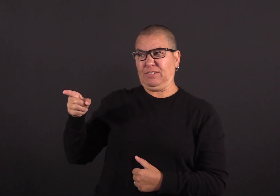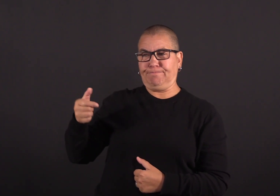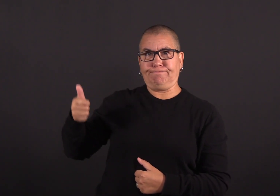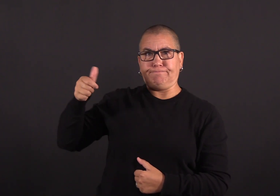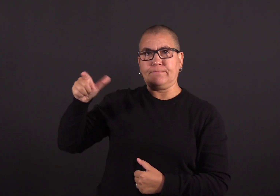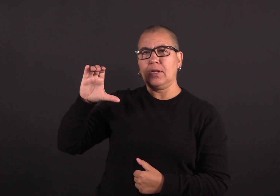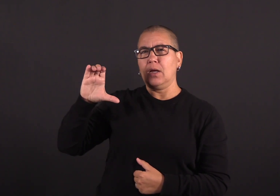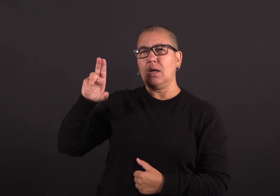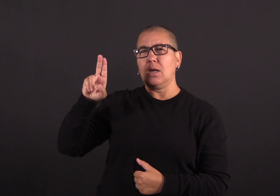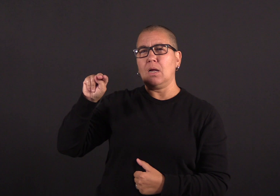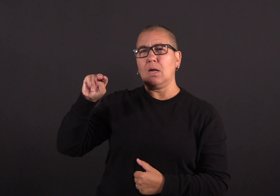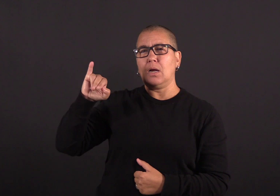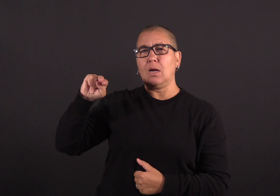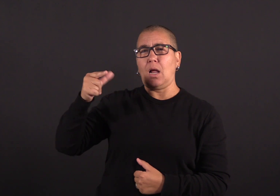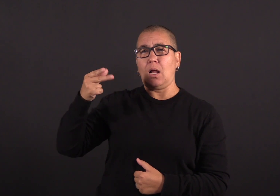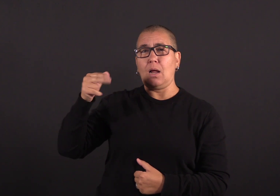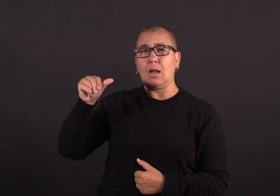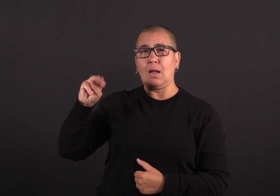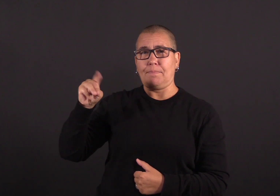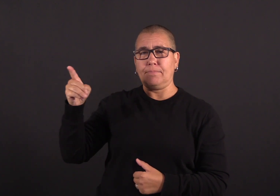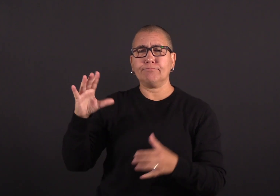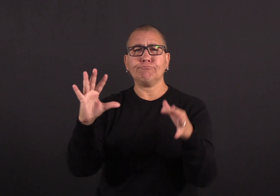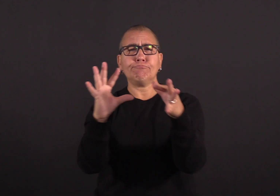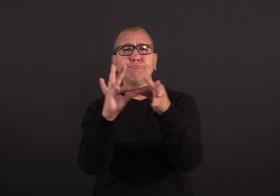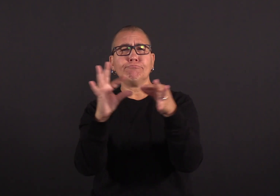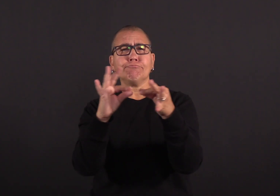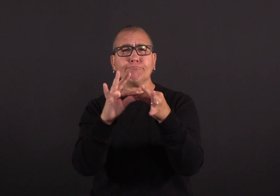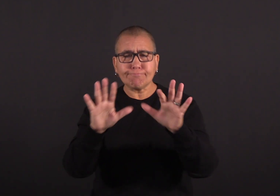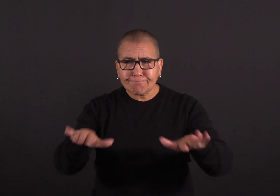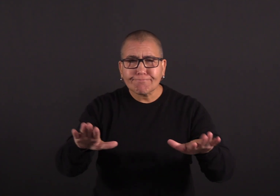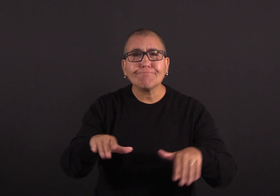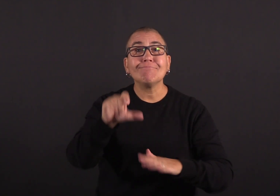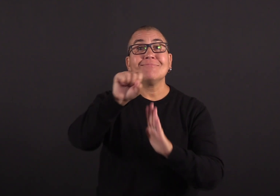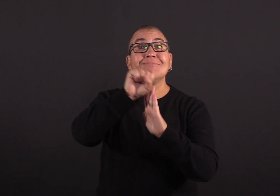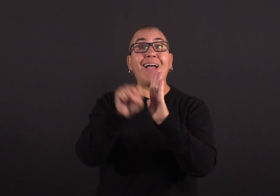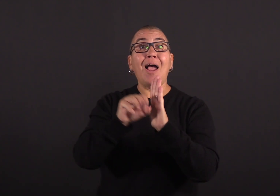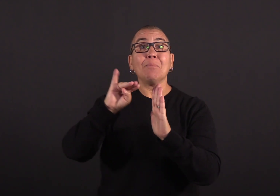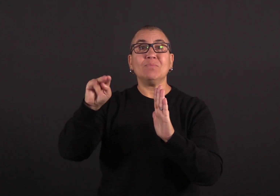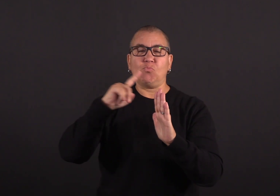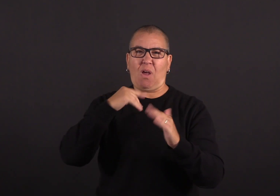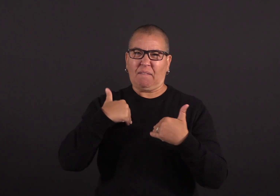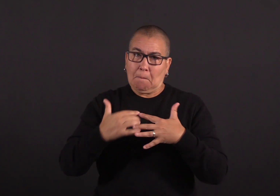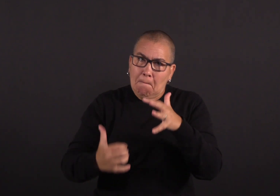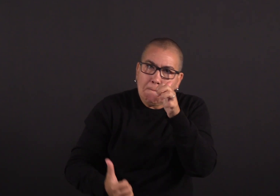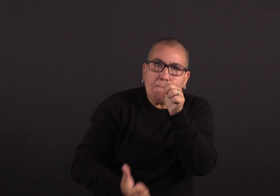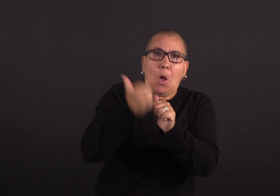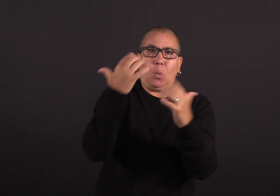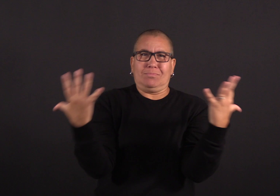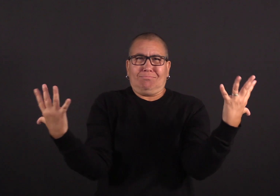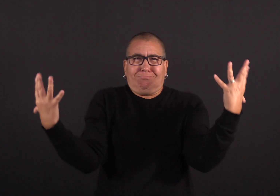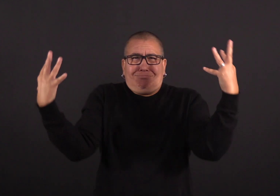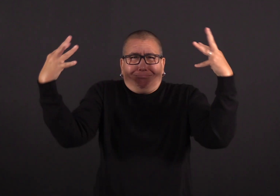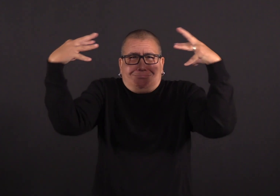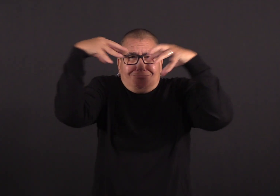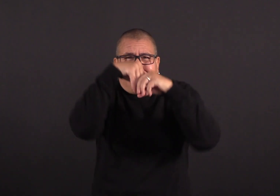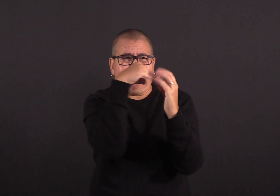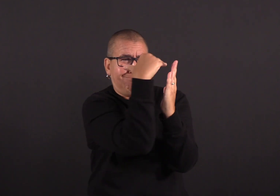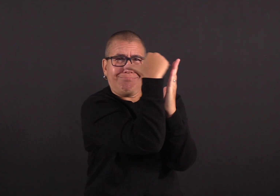Minnesota has one of the most comprehensive newborn screening programs in the country and regularly